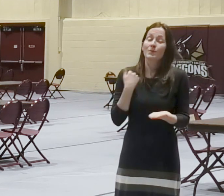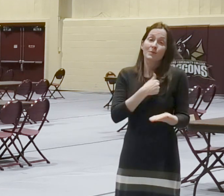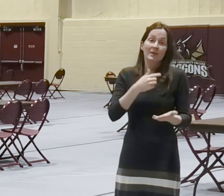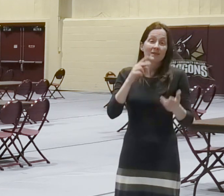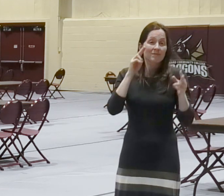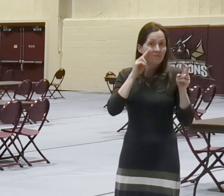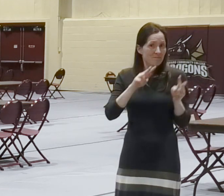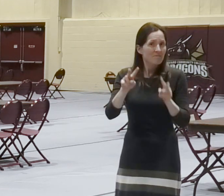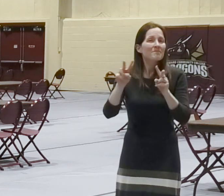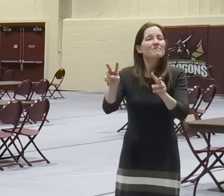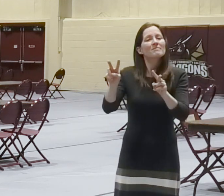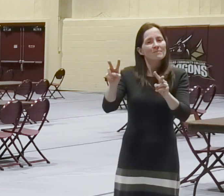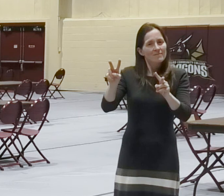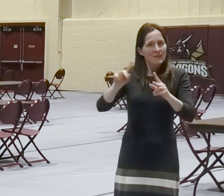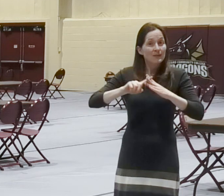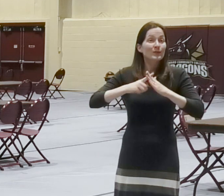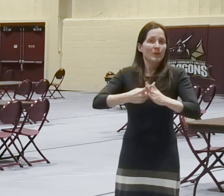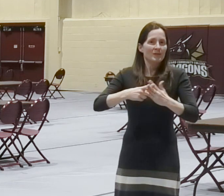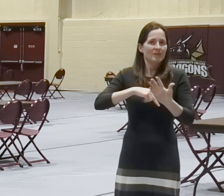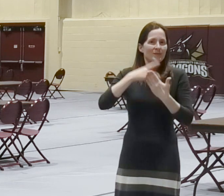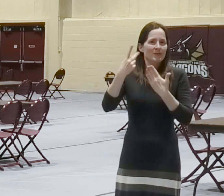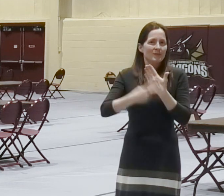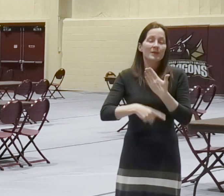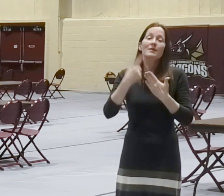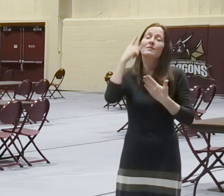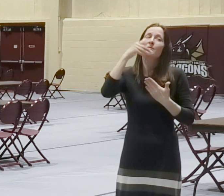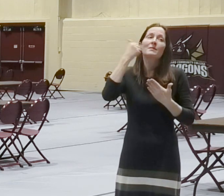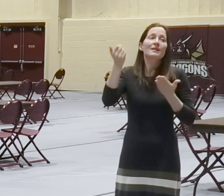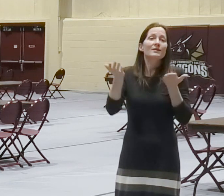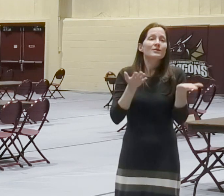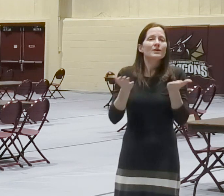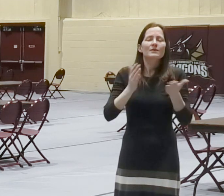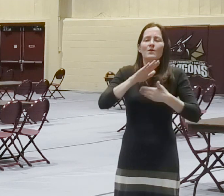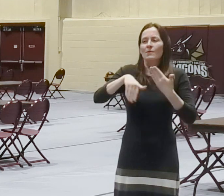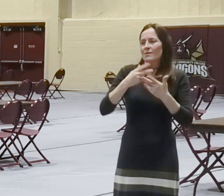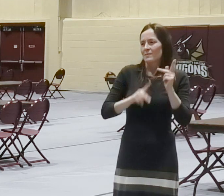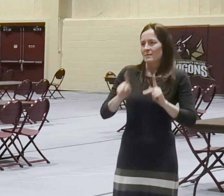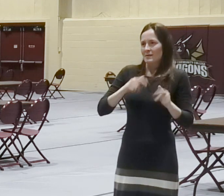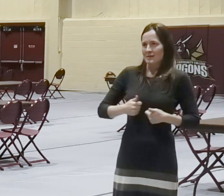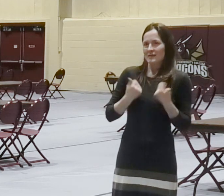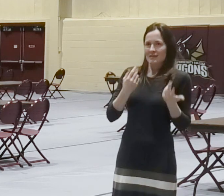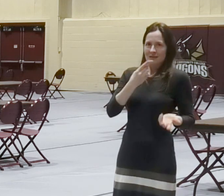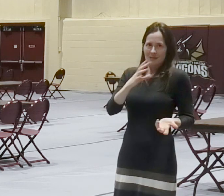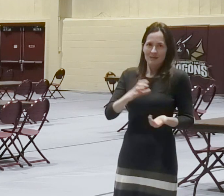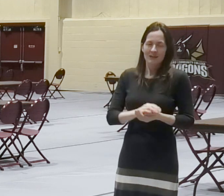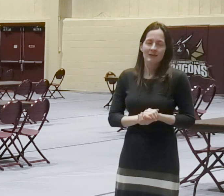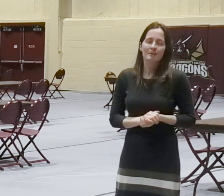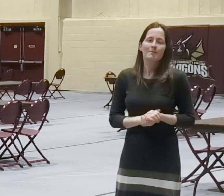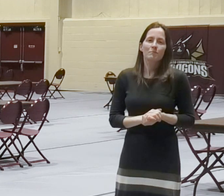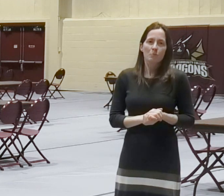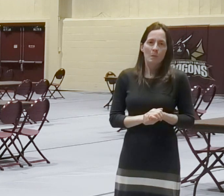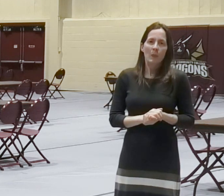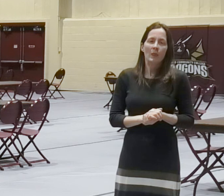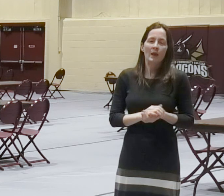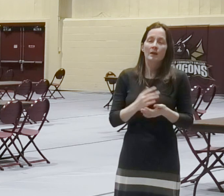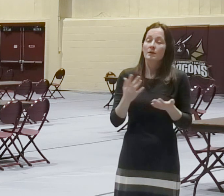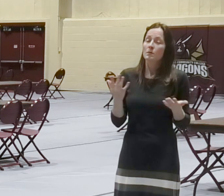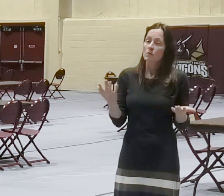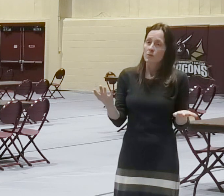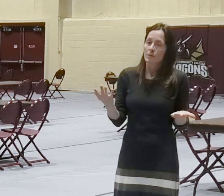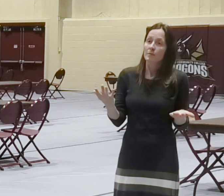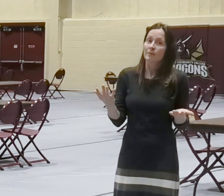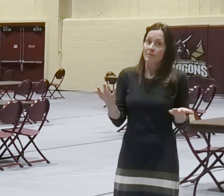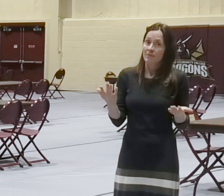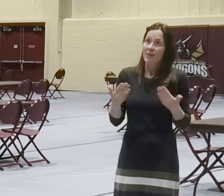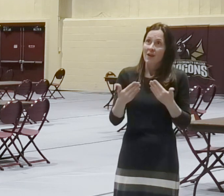this program online to better serve all the citizens of Howard County. And it's somewhat inconceivable to think that